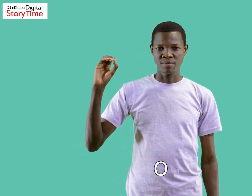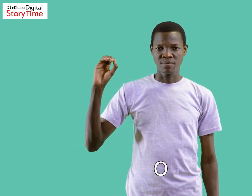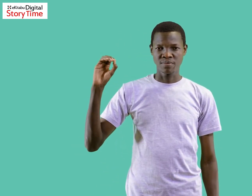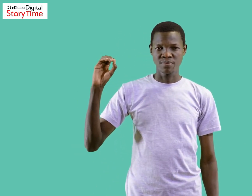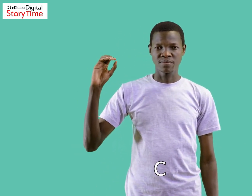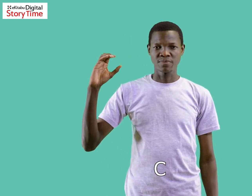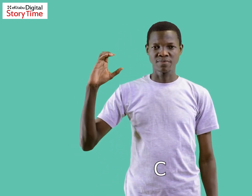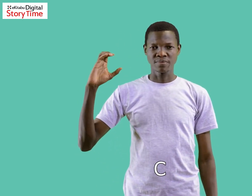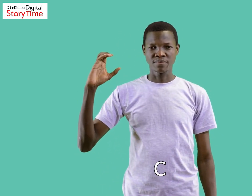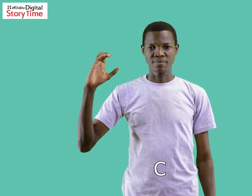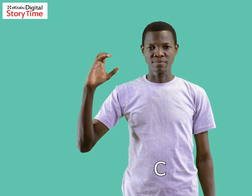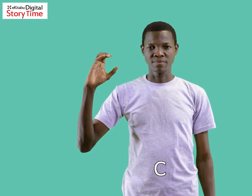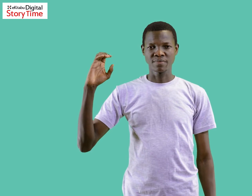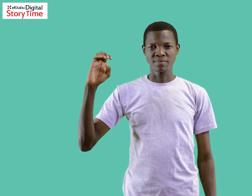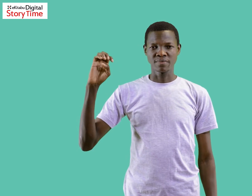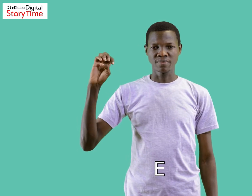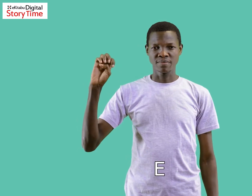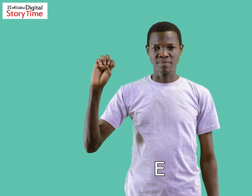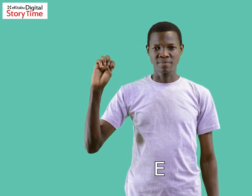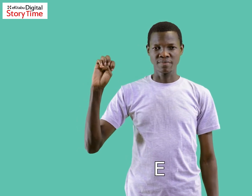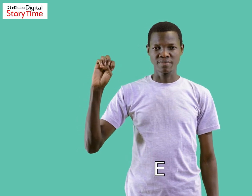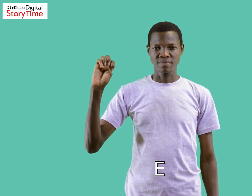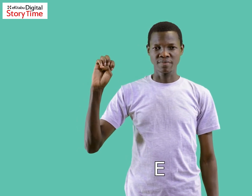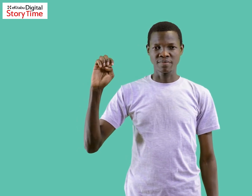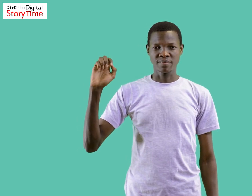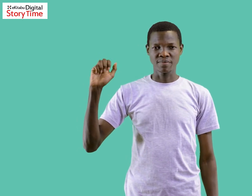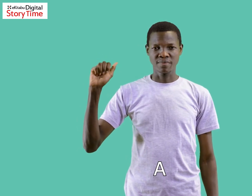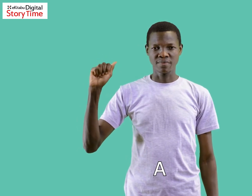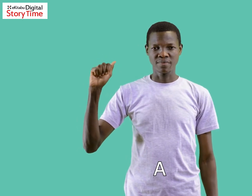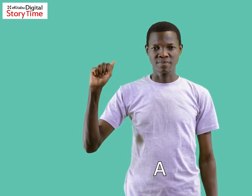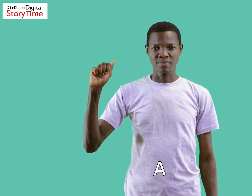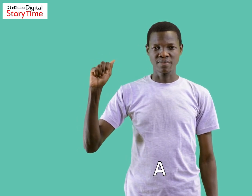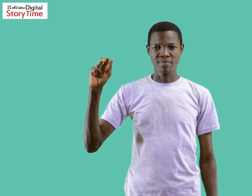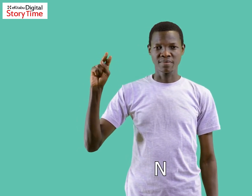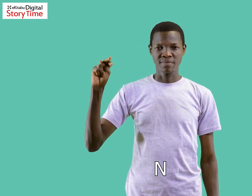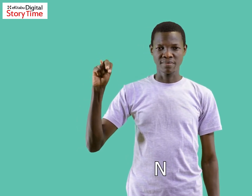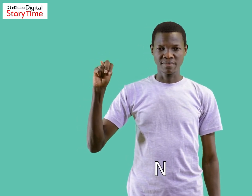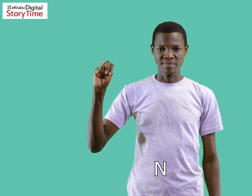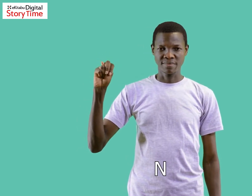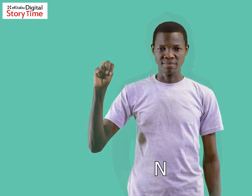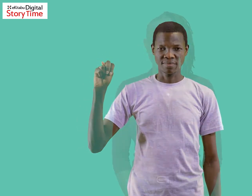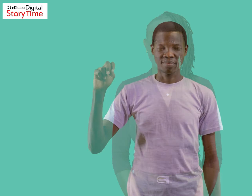O C E A N.